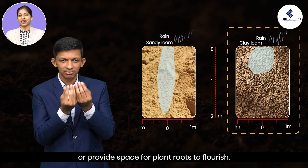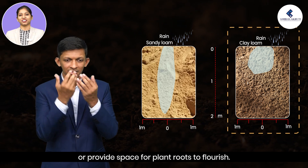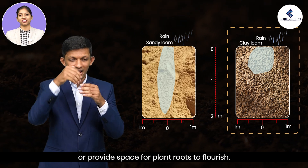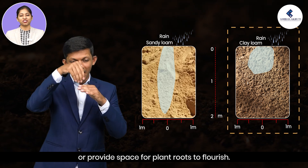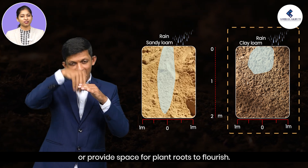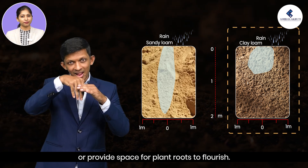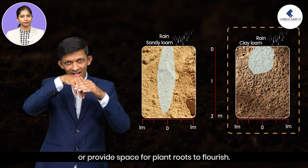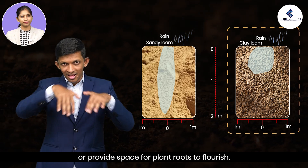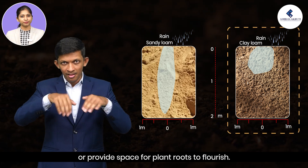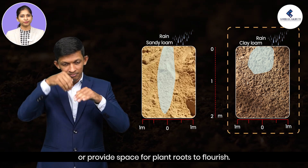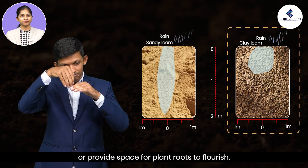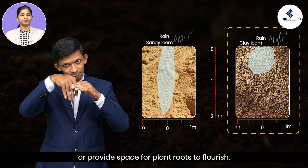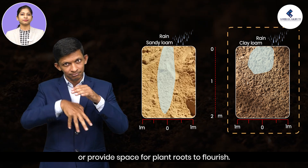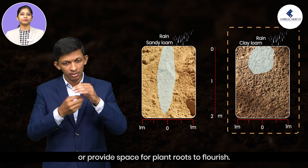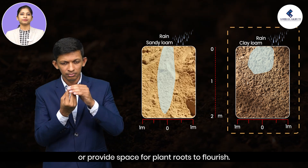to flourish.